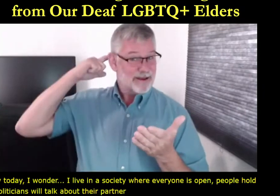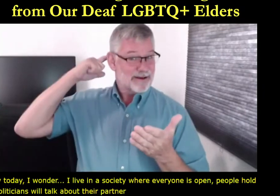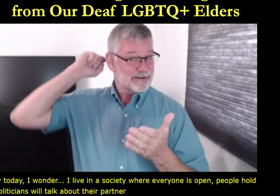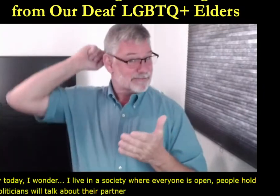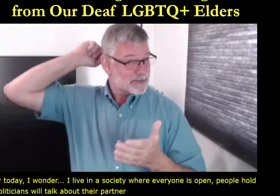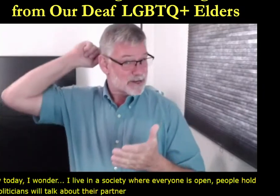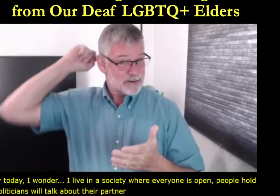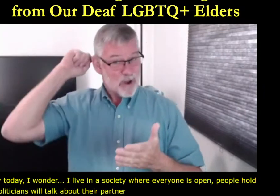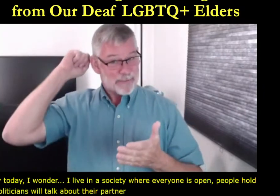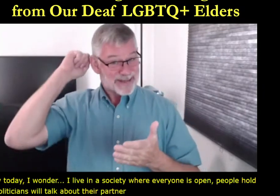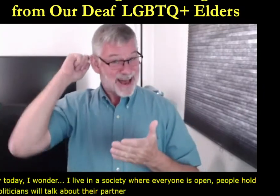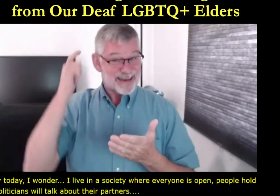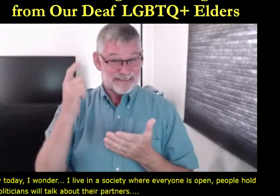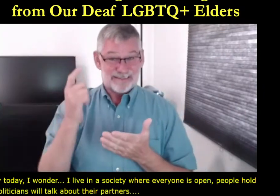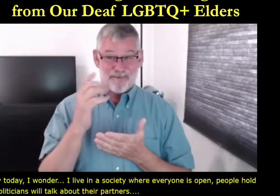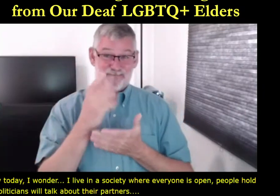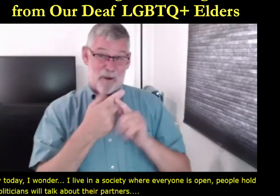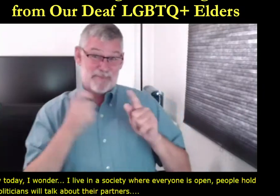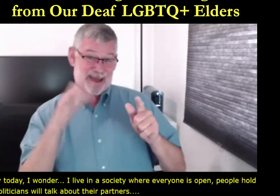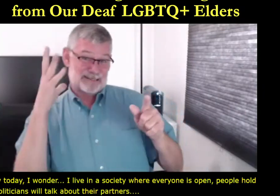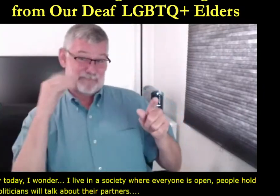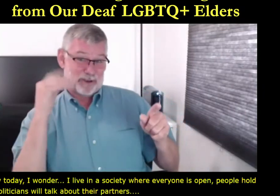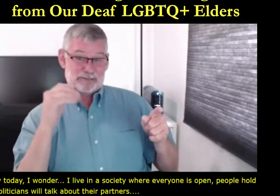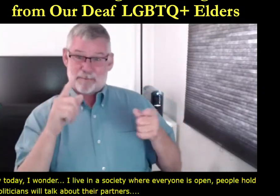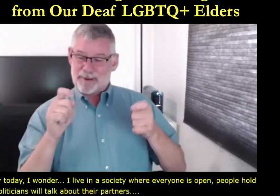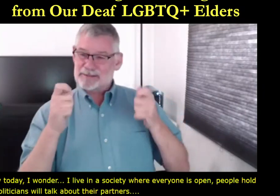and there's some part of me in the recesses of my mind